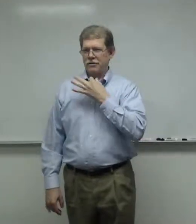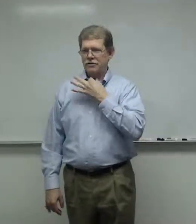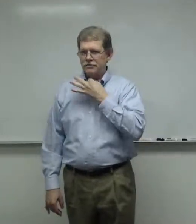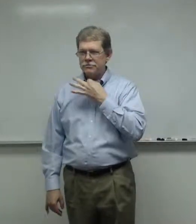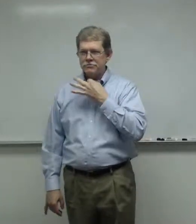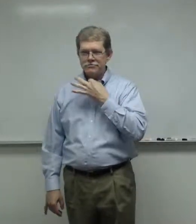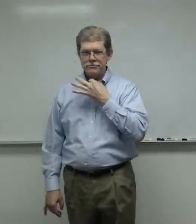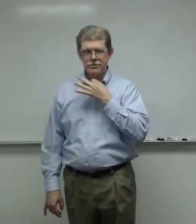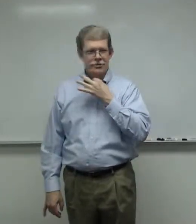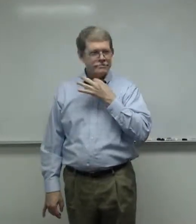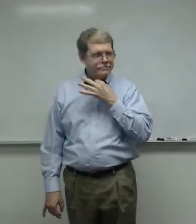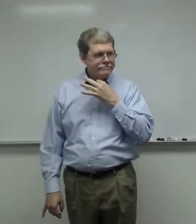Curious is,